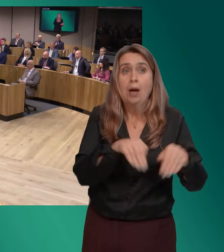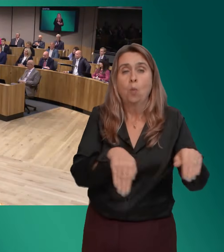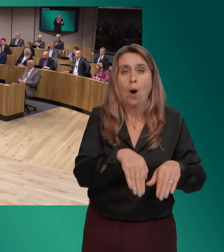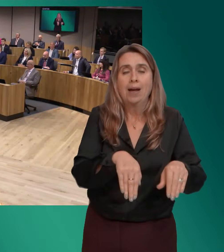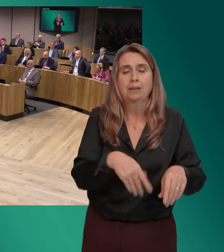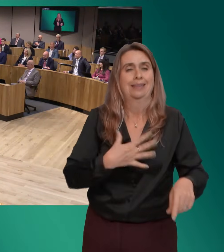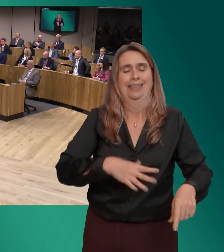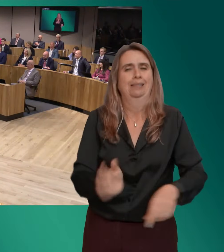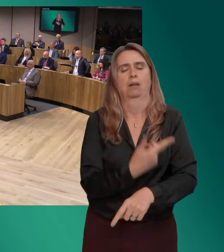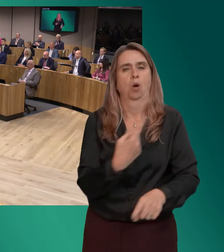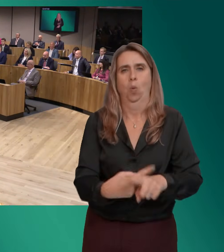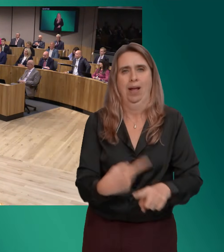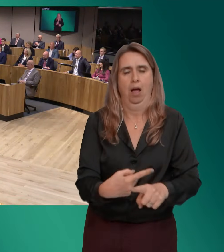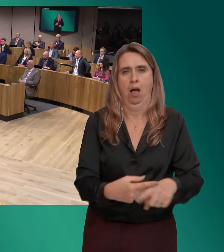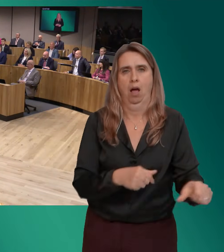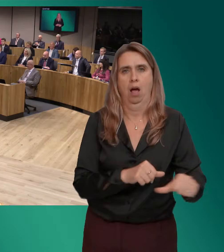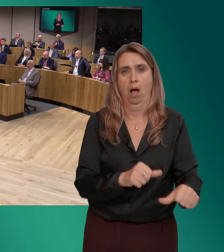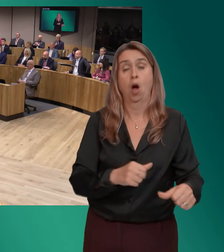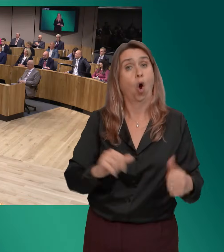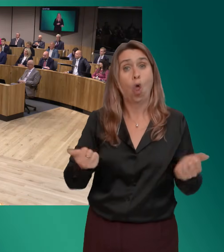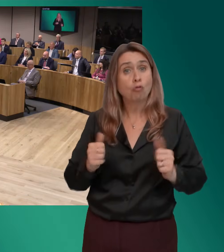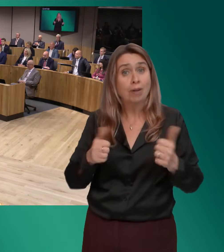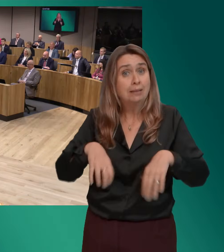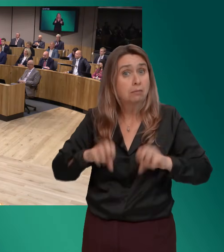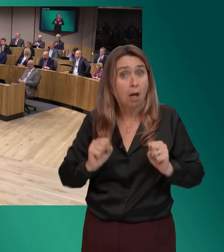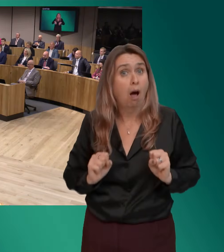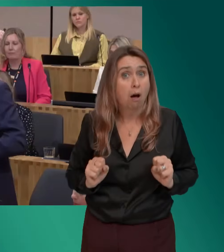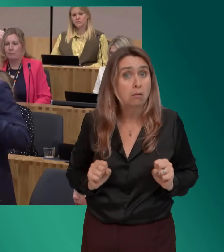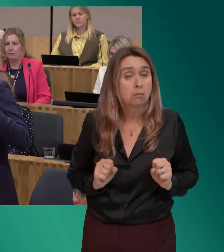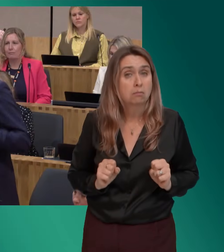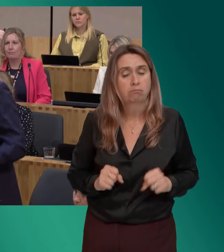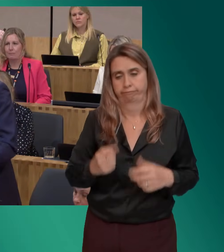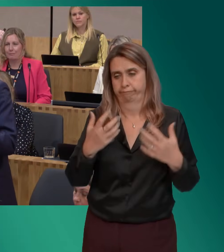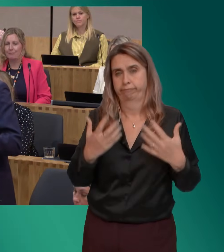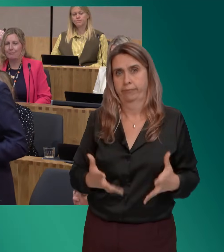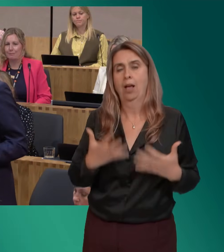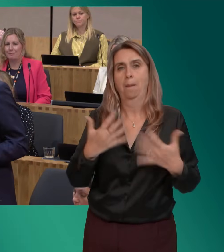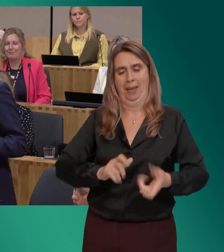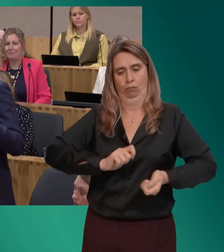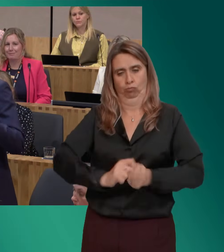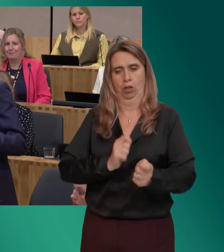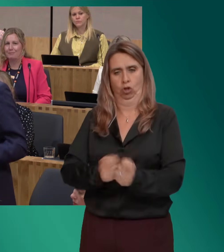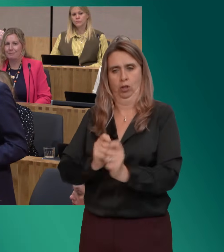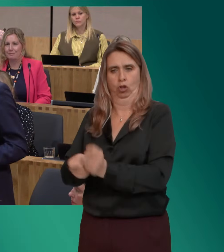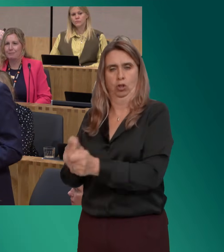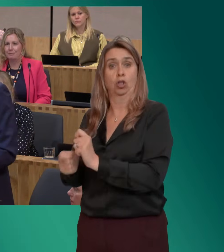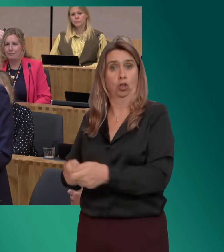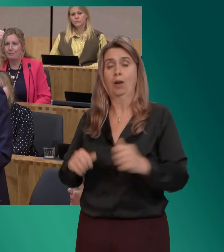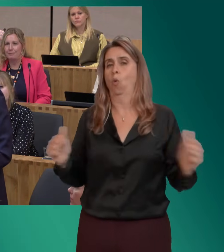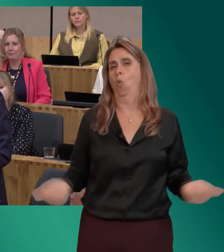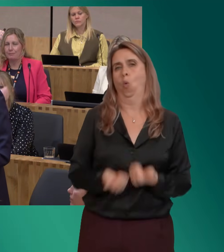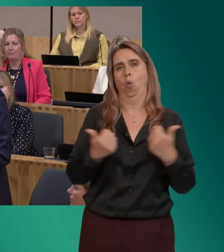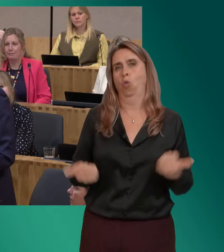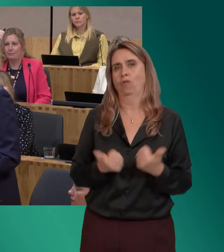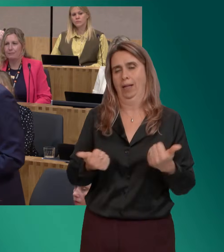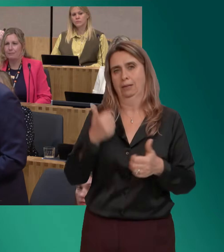fact, I'm not waiting for the next months. Work has already begun to put in practice the changes that are necessary to tackle that very